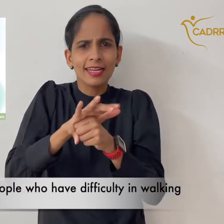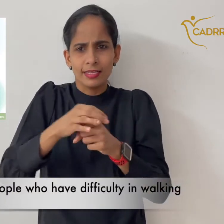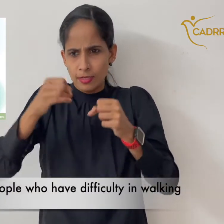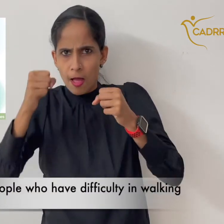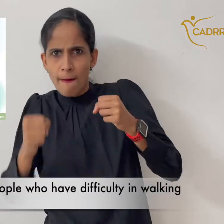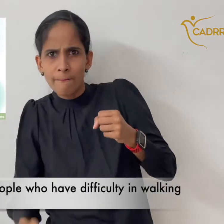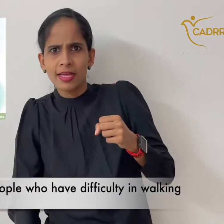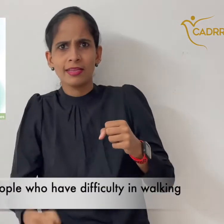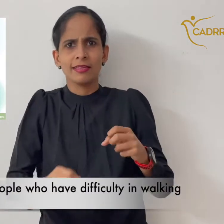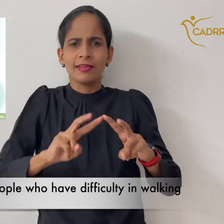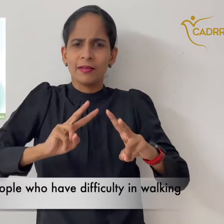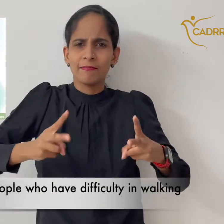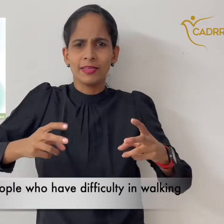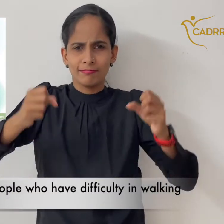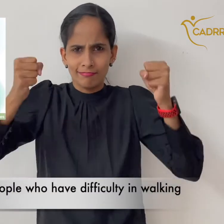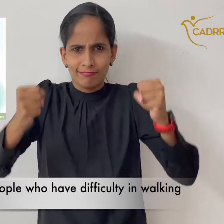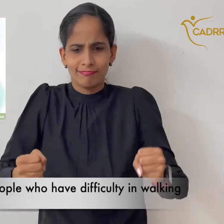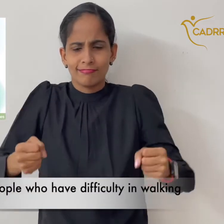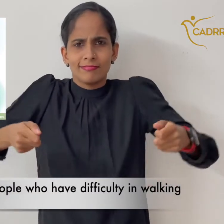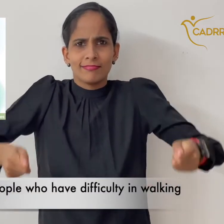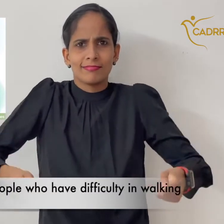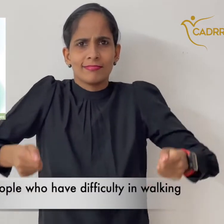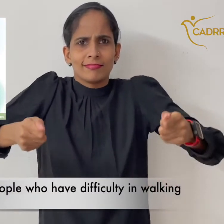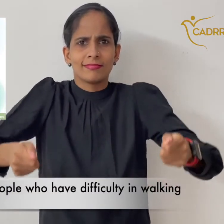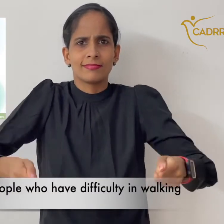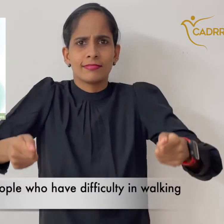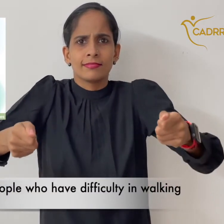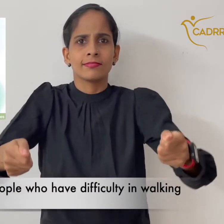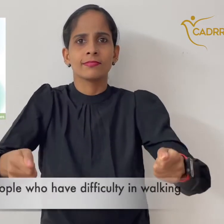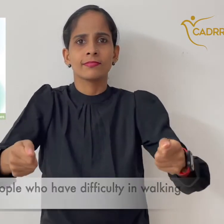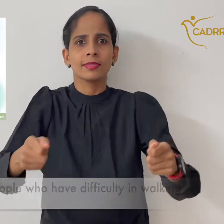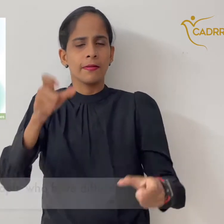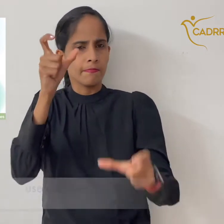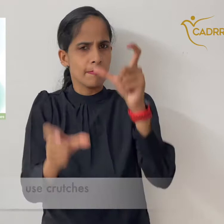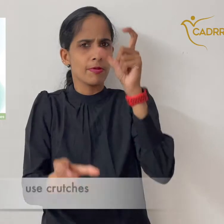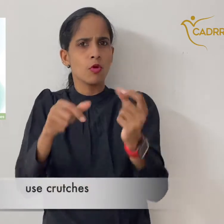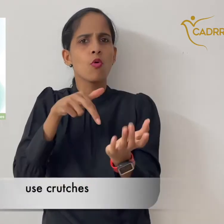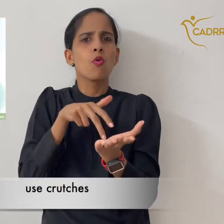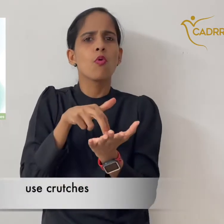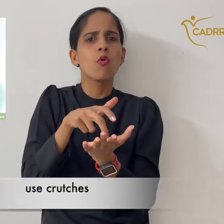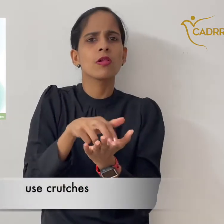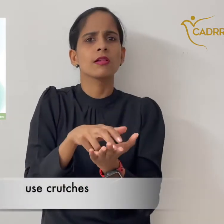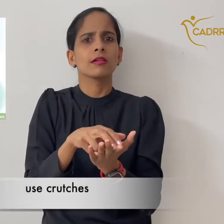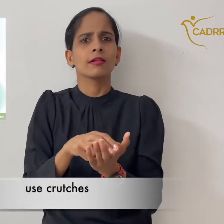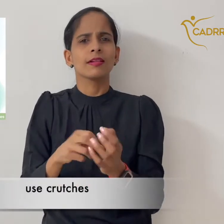Crutches. People who have difficulty in walking use crutches.